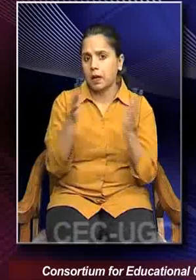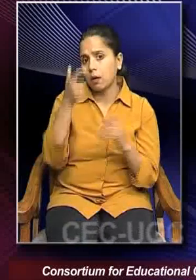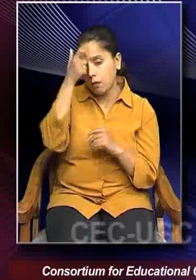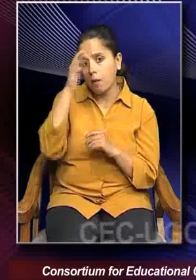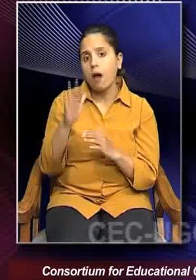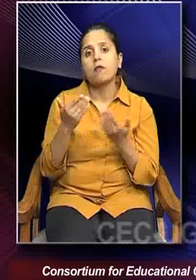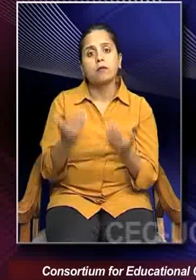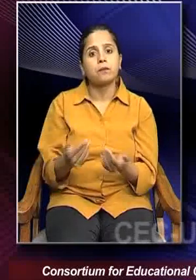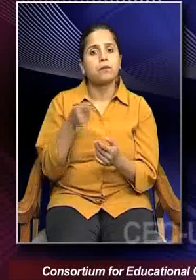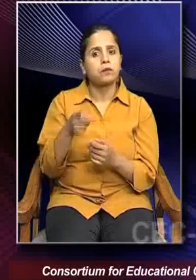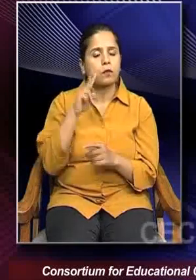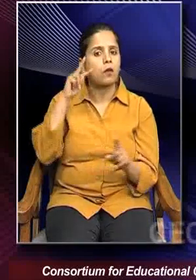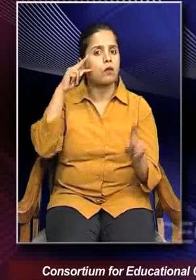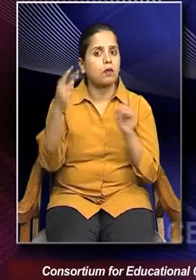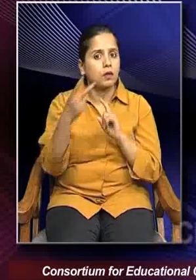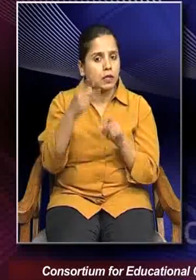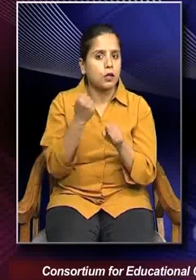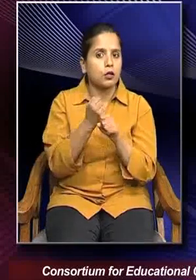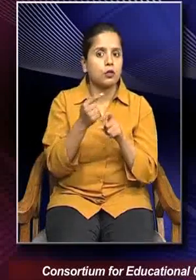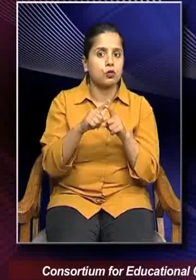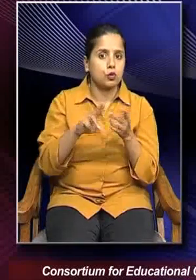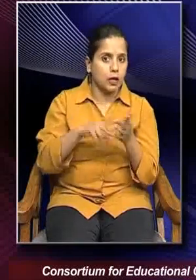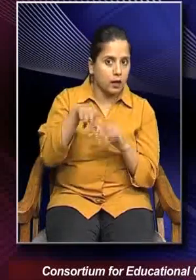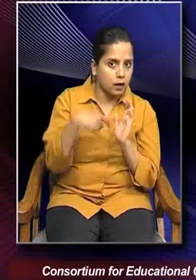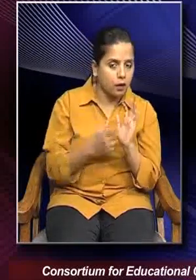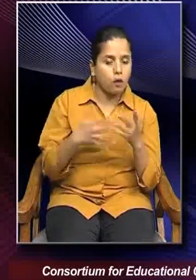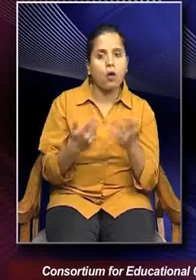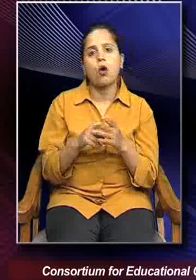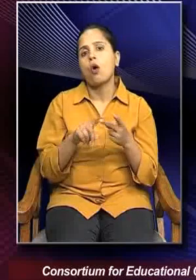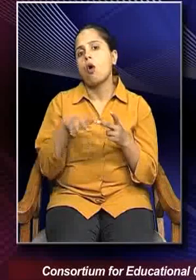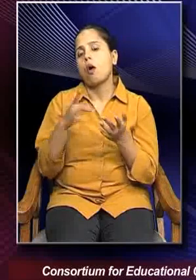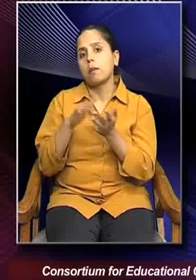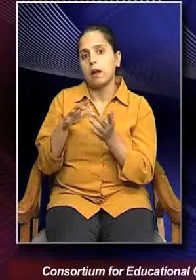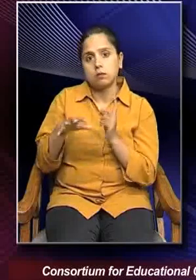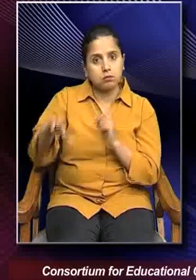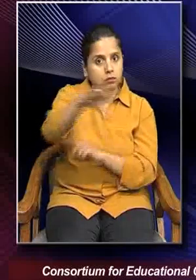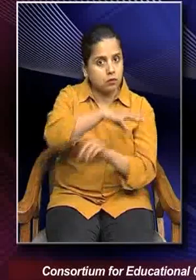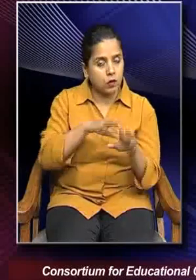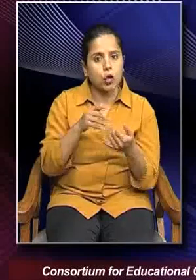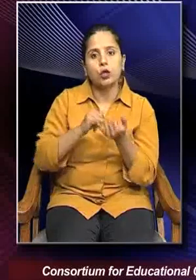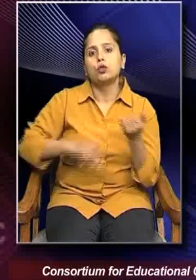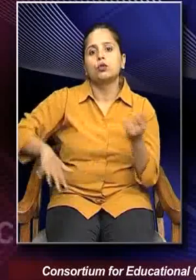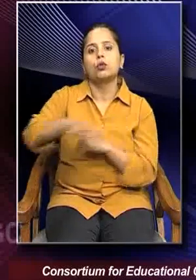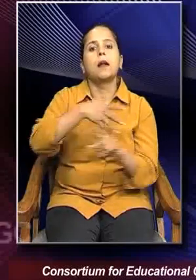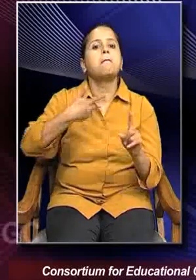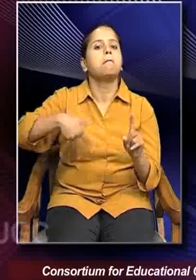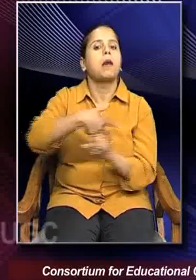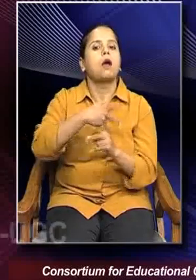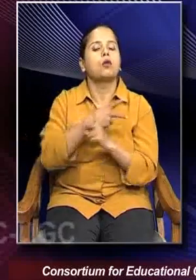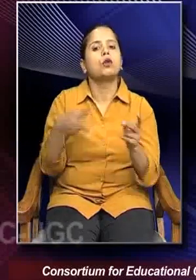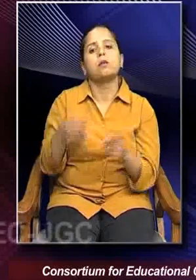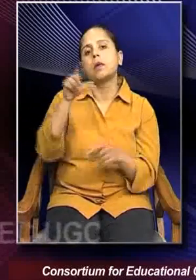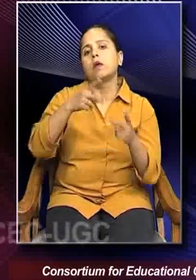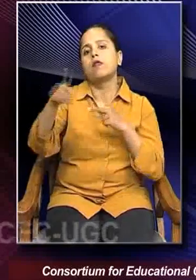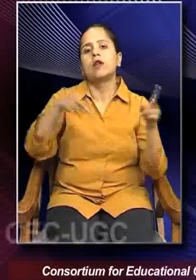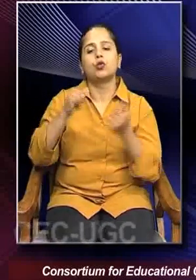here, whether it is from the perspective of gender, from the perspective of region or social backgrounds, people from various social